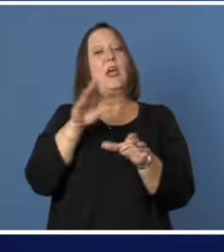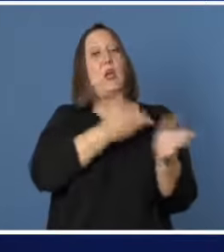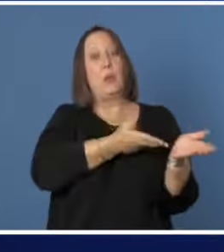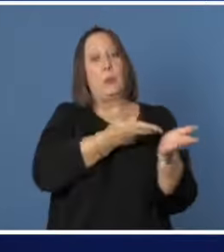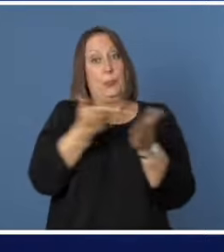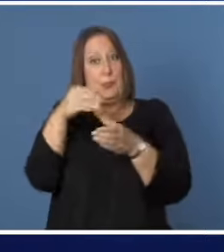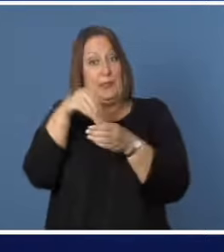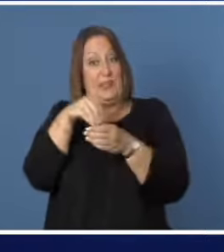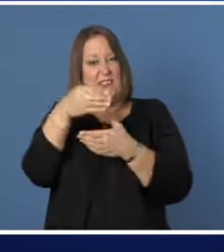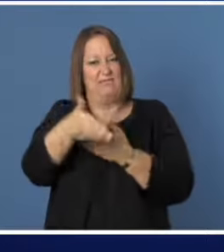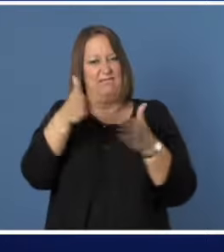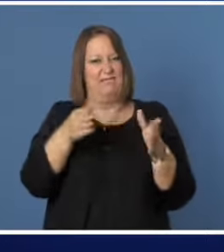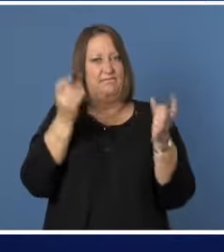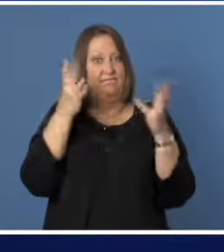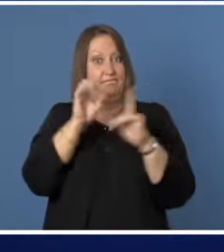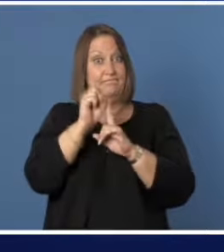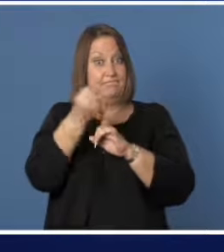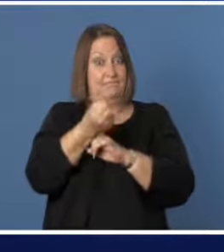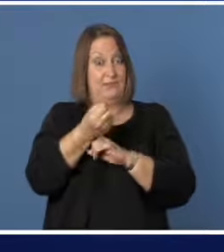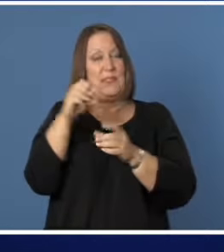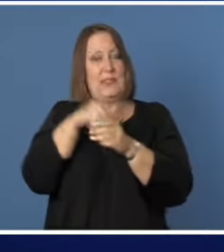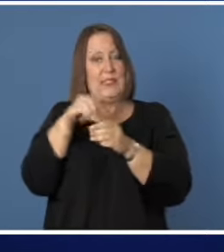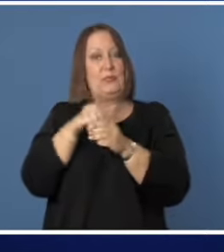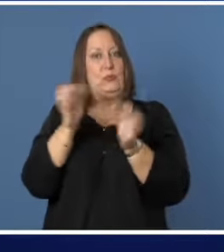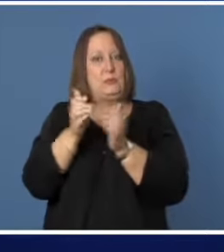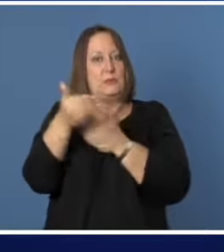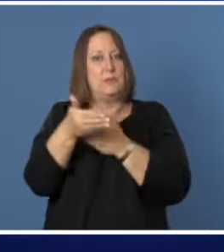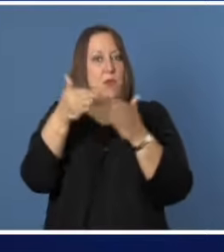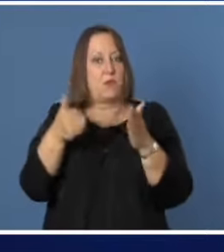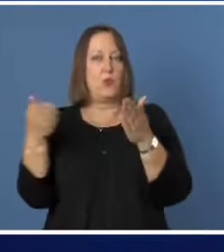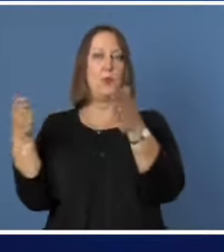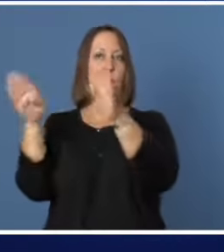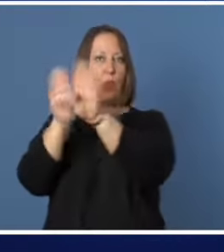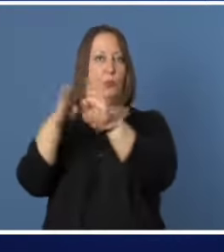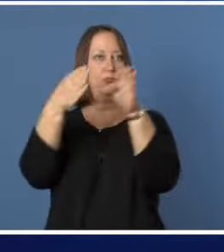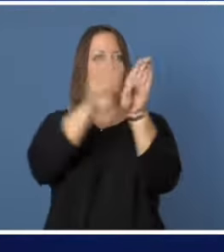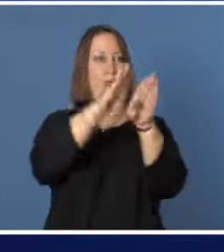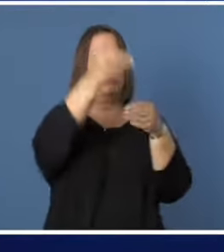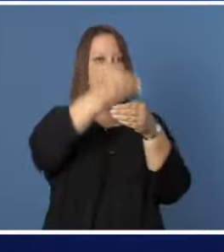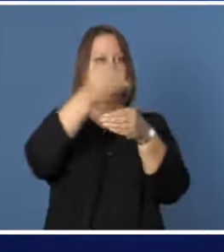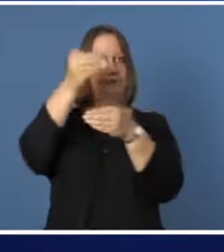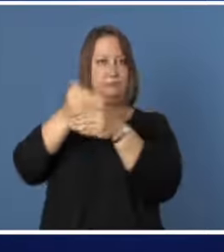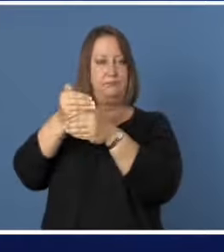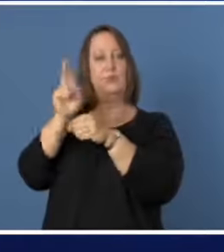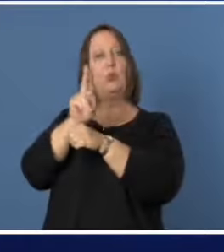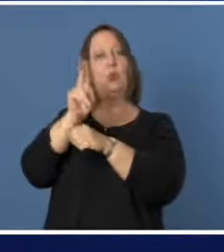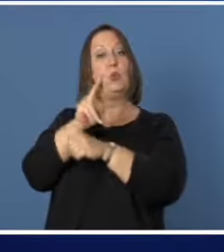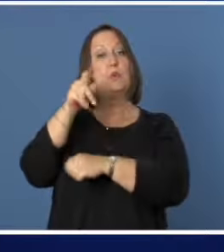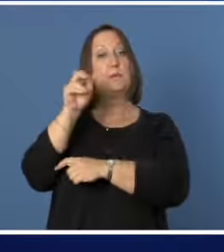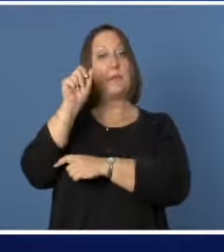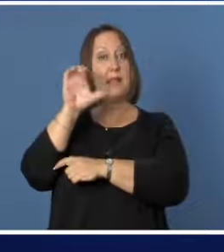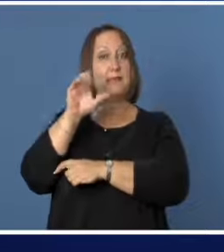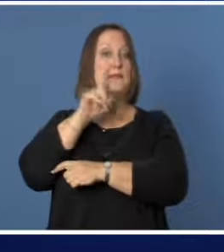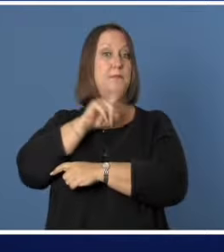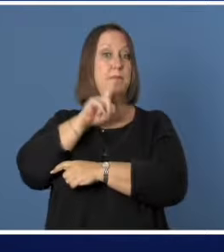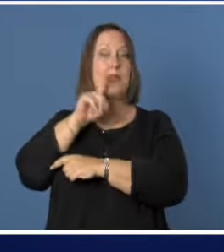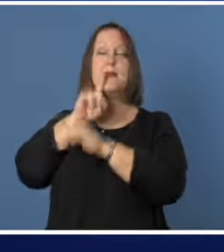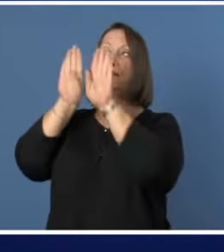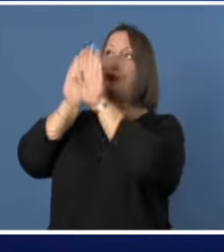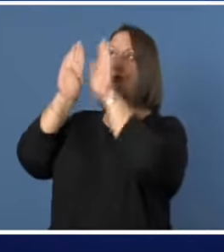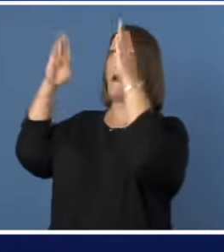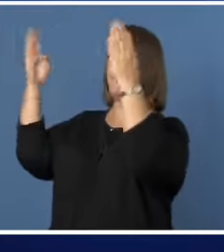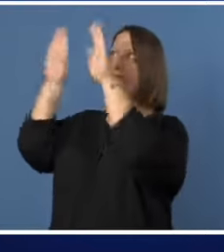Seek shelter in an internal room and take your disaster supplies kit. Seal the room with